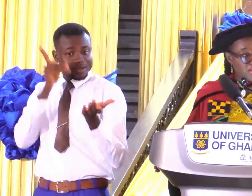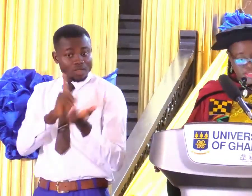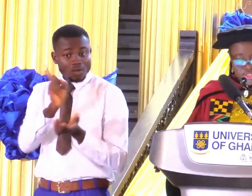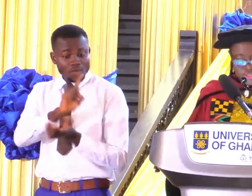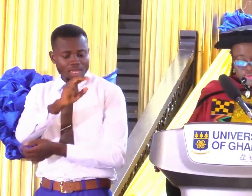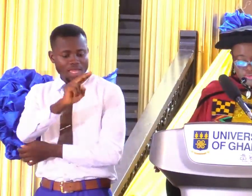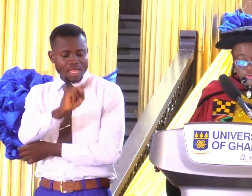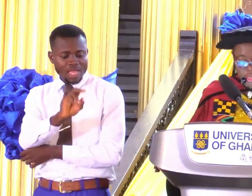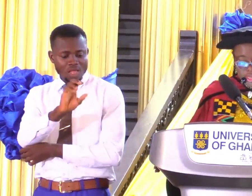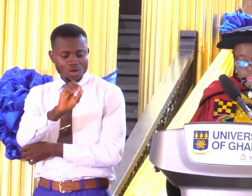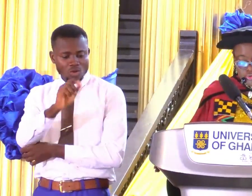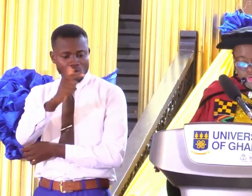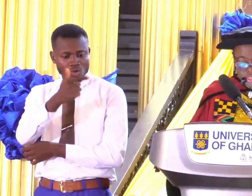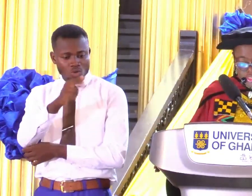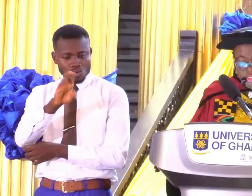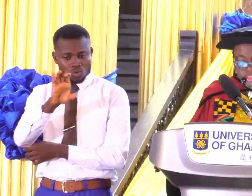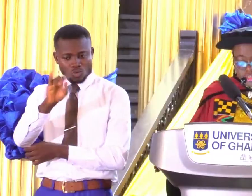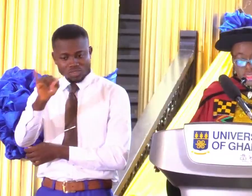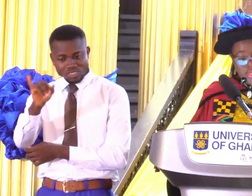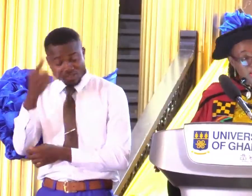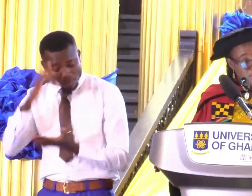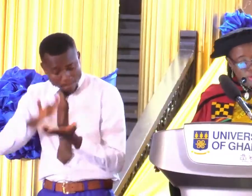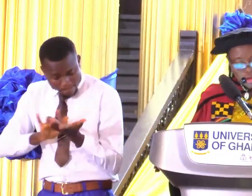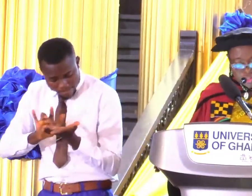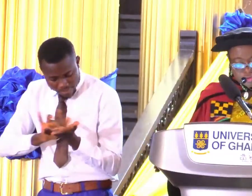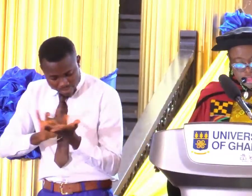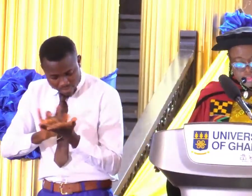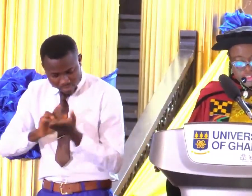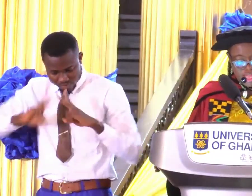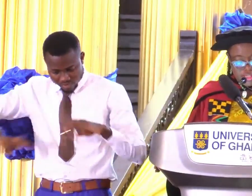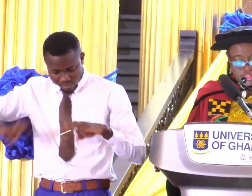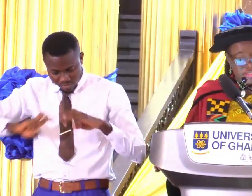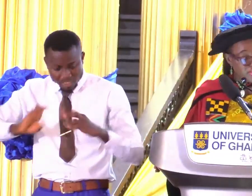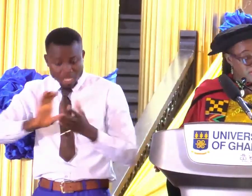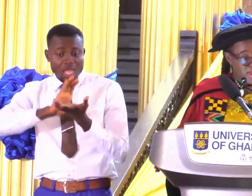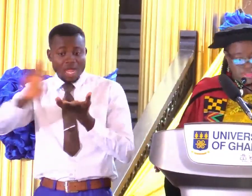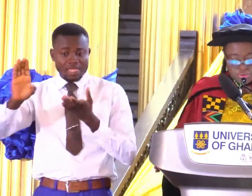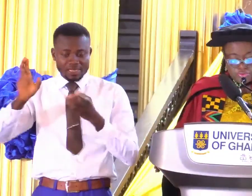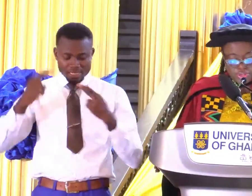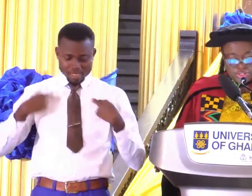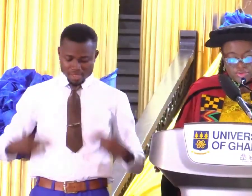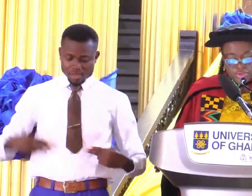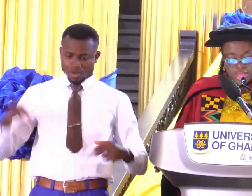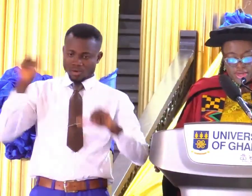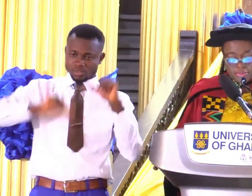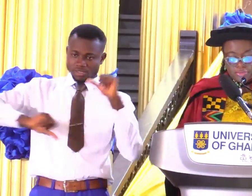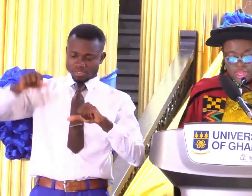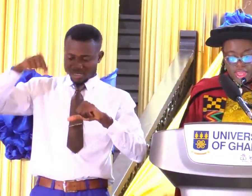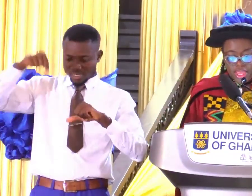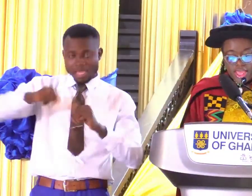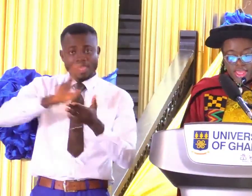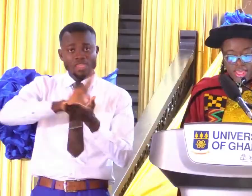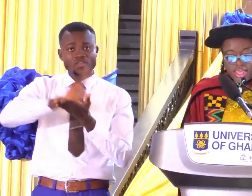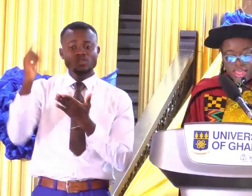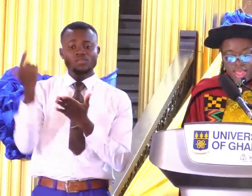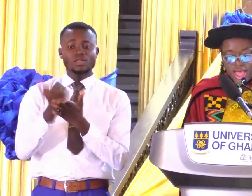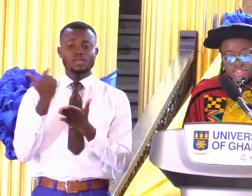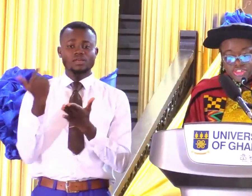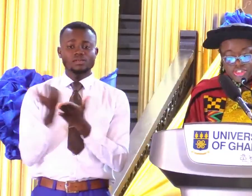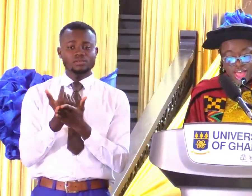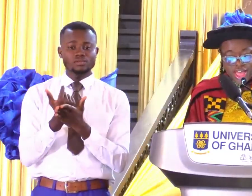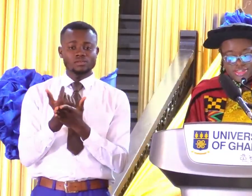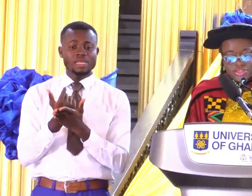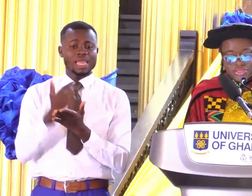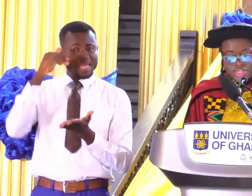Memorial Institute for Medical Research at the College of Health Sciences here at the University of Ghana.